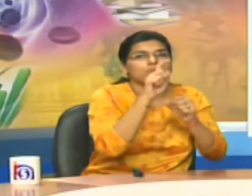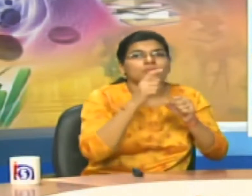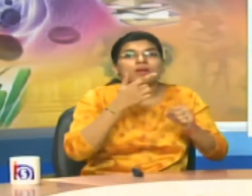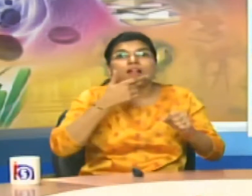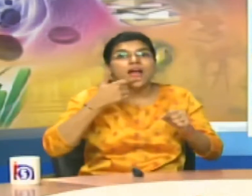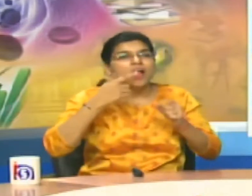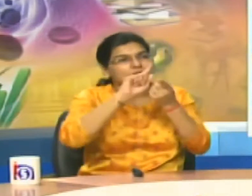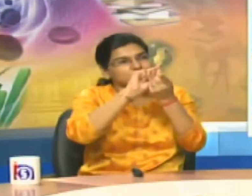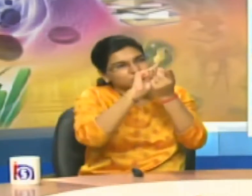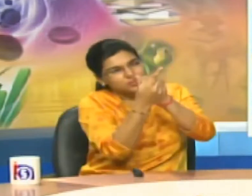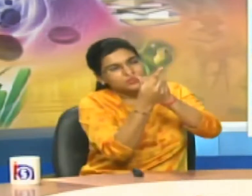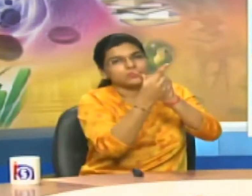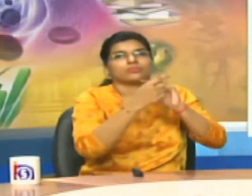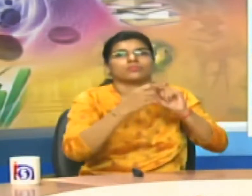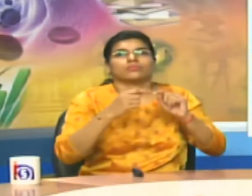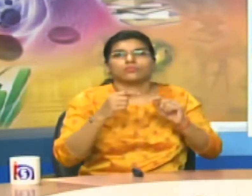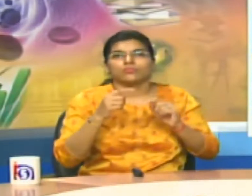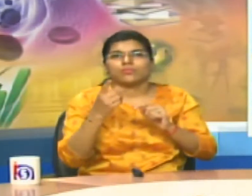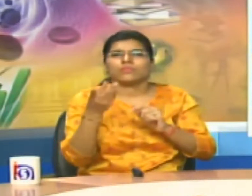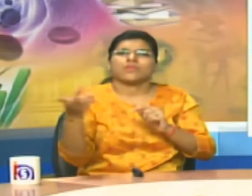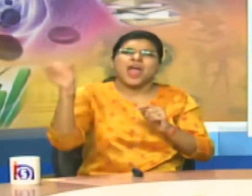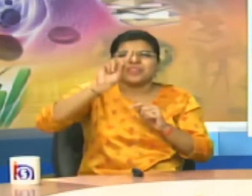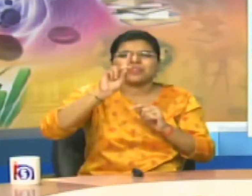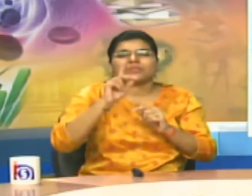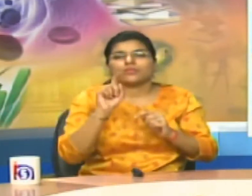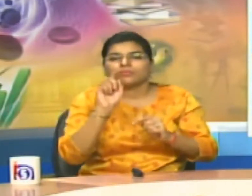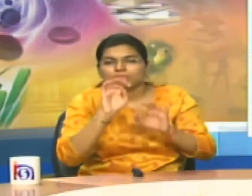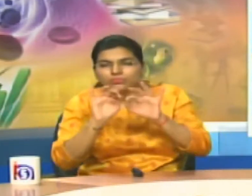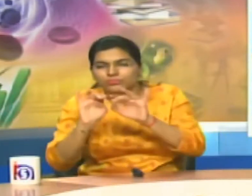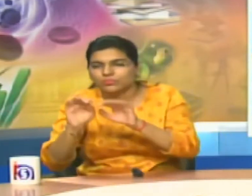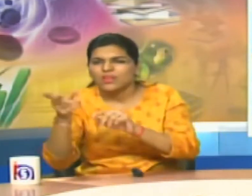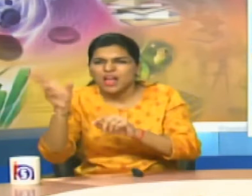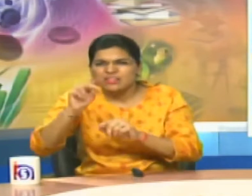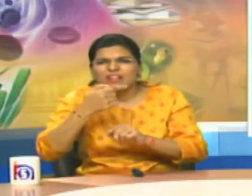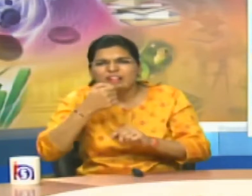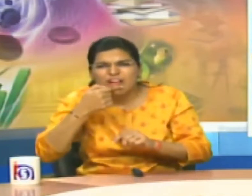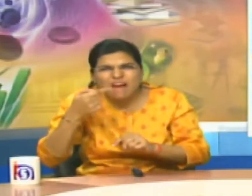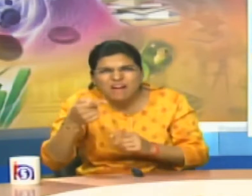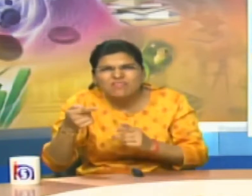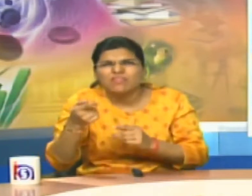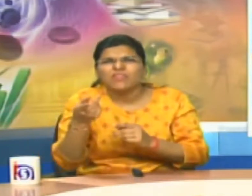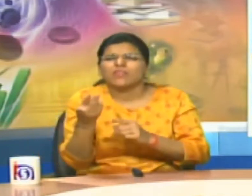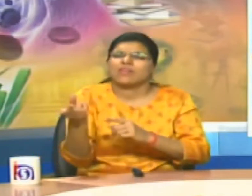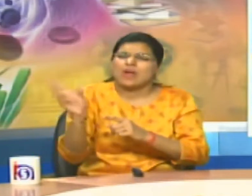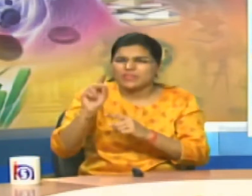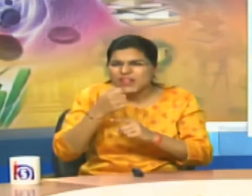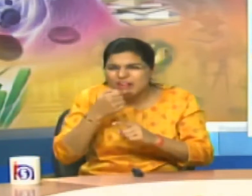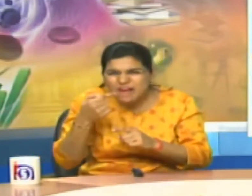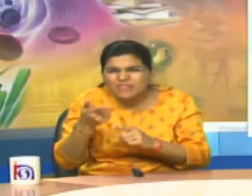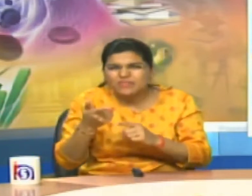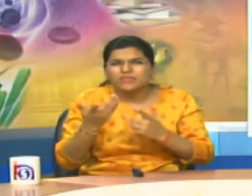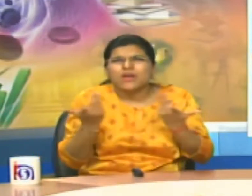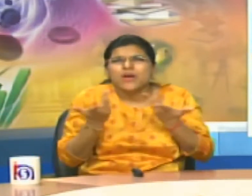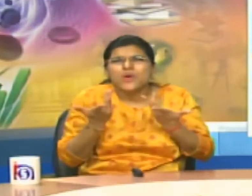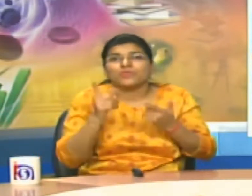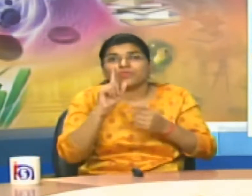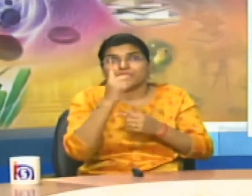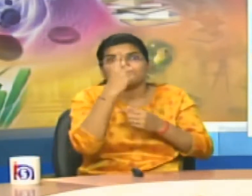this review button, it will help you again check the grammar. Then if